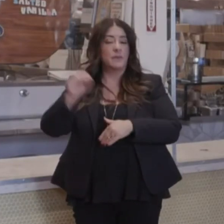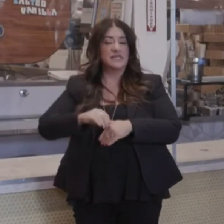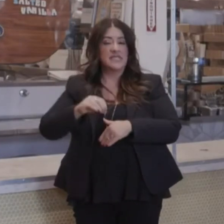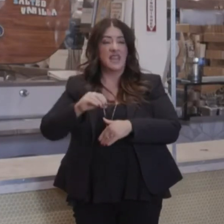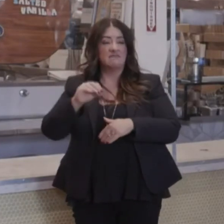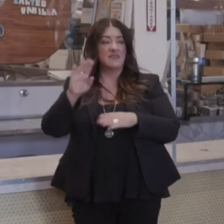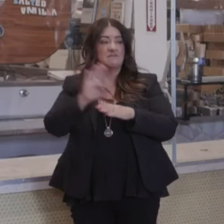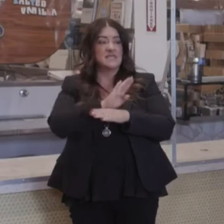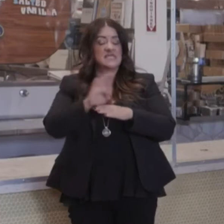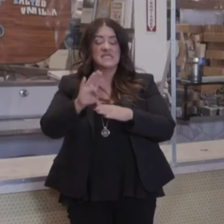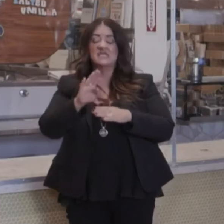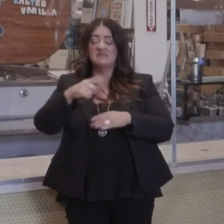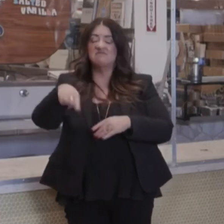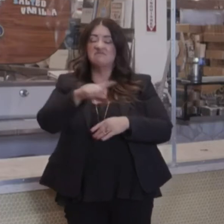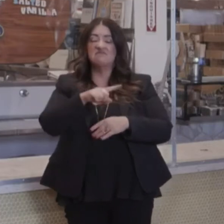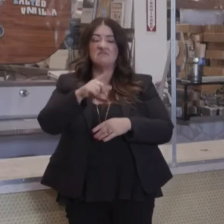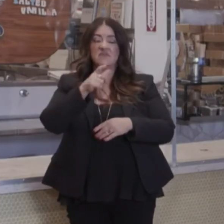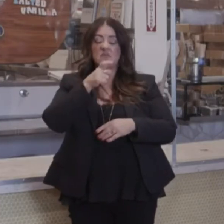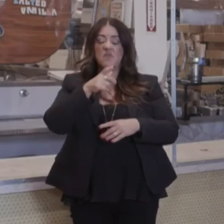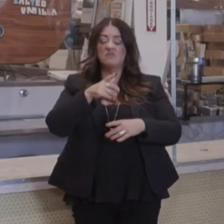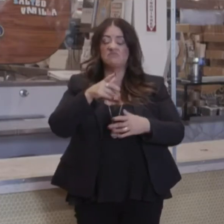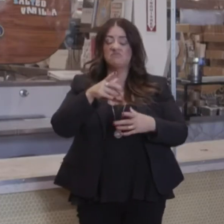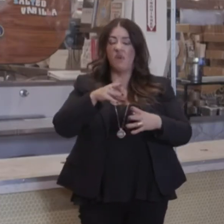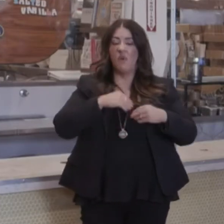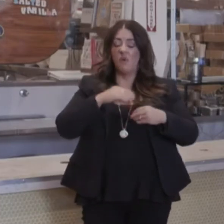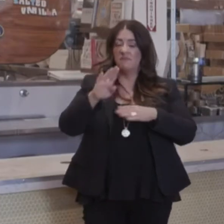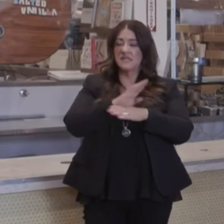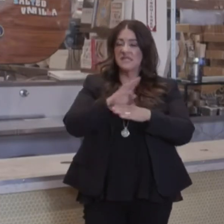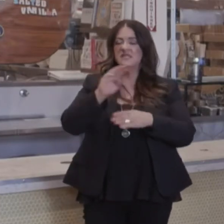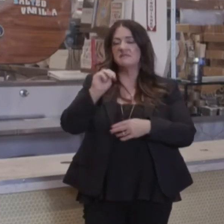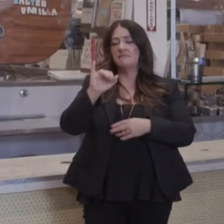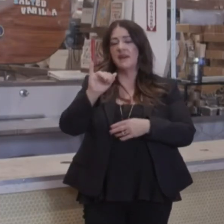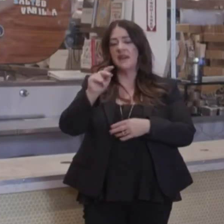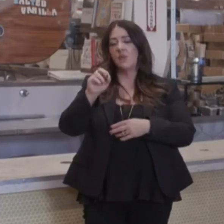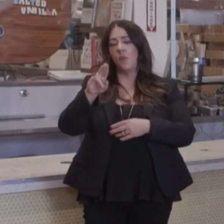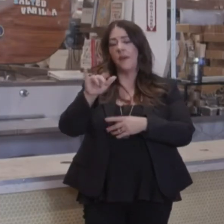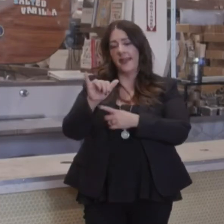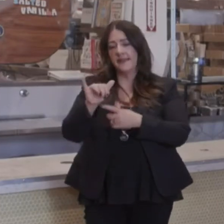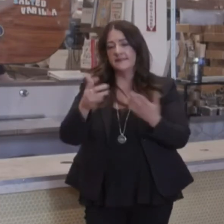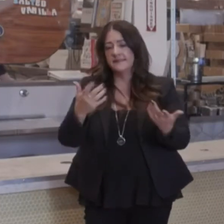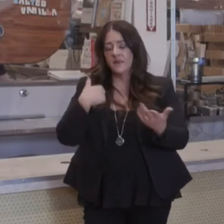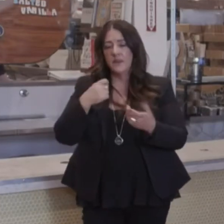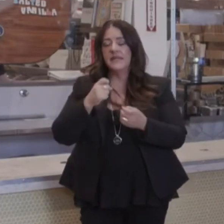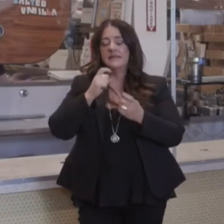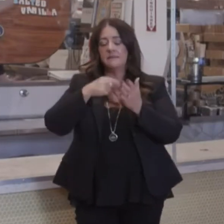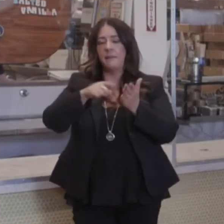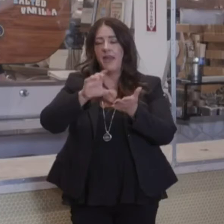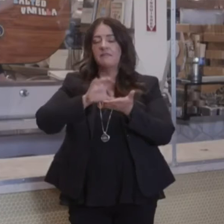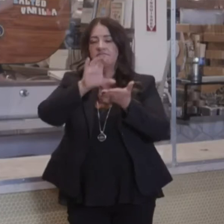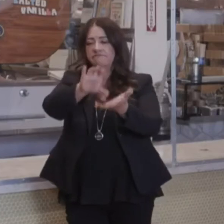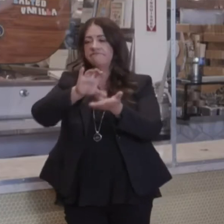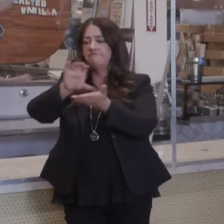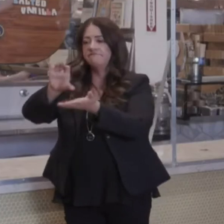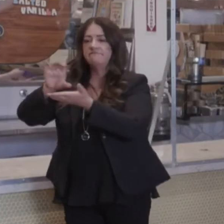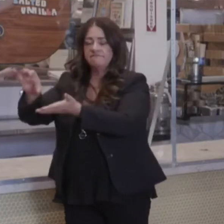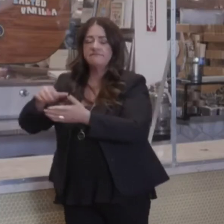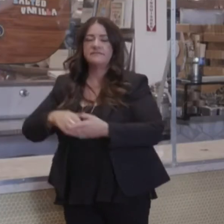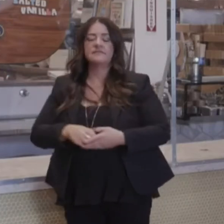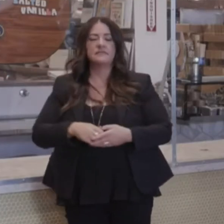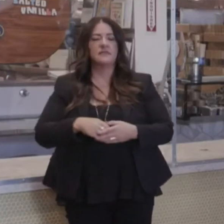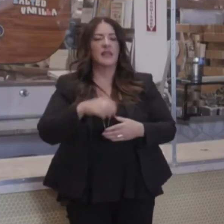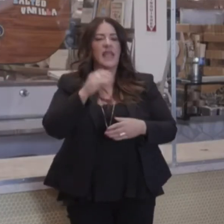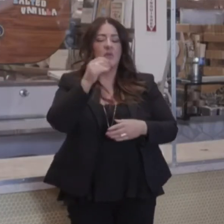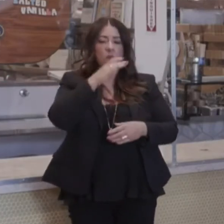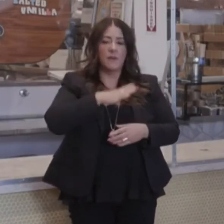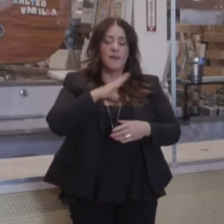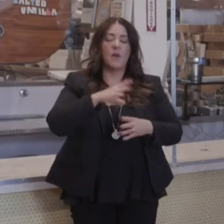businesses, disproportionate number of women-owned businesses. But you rightfully note that 77% statistic, which is underserved, and that's defined